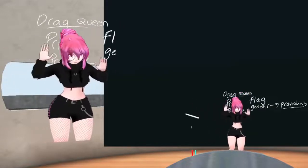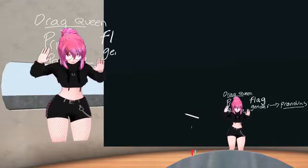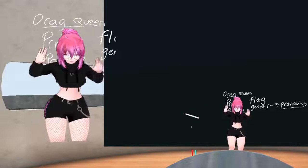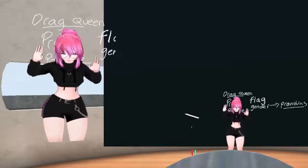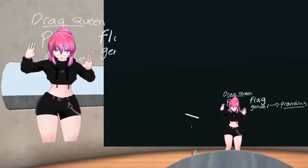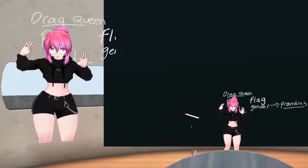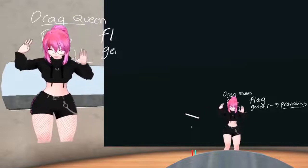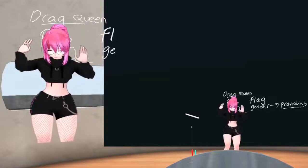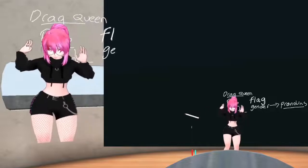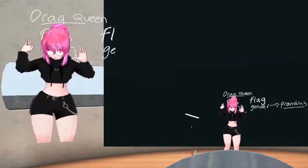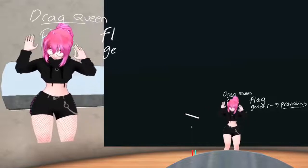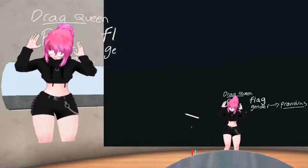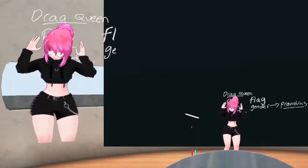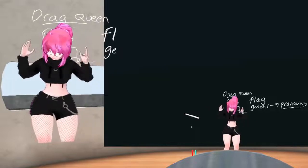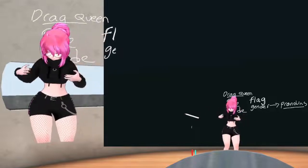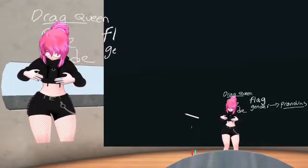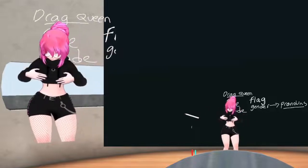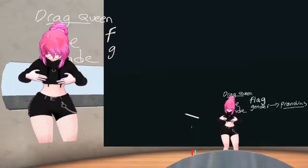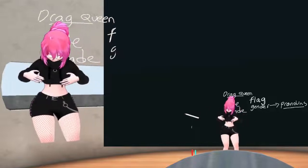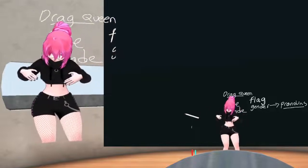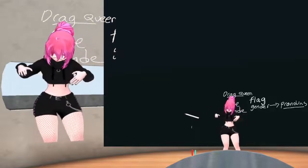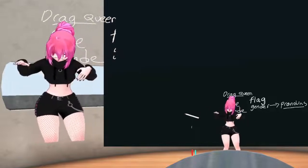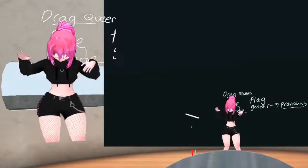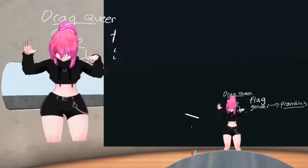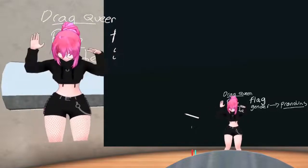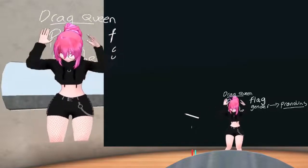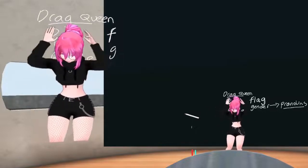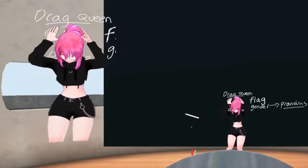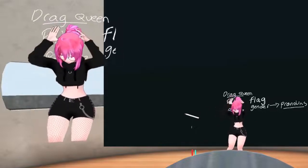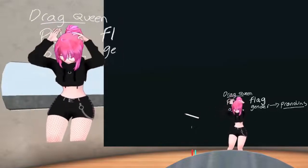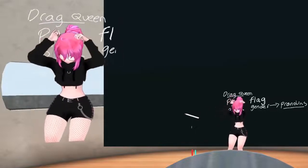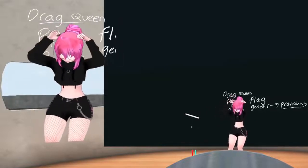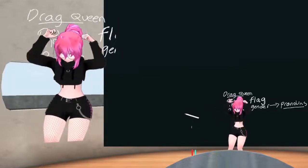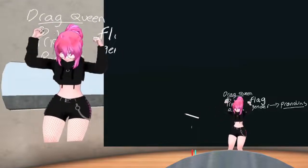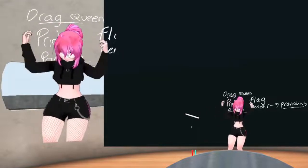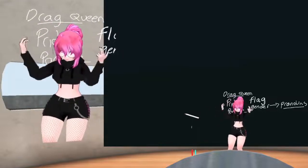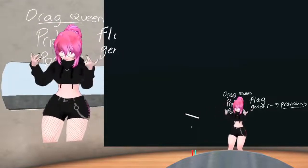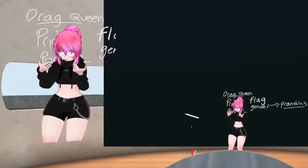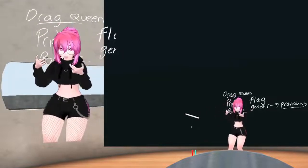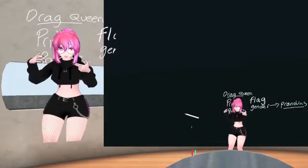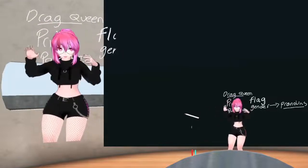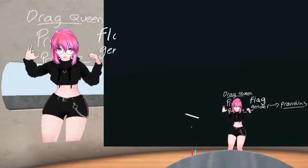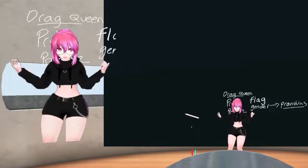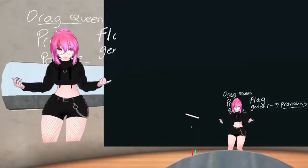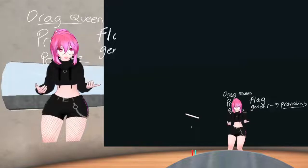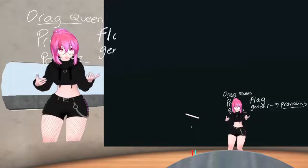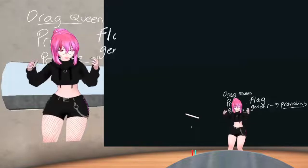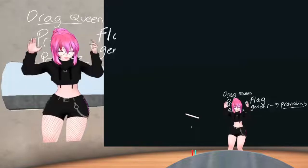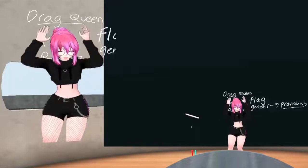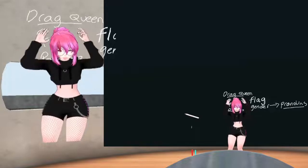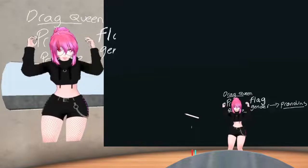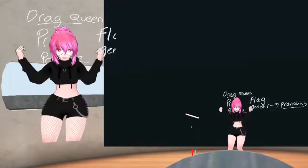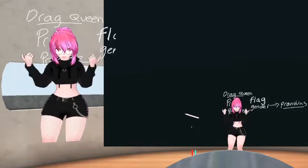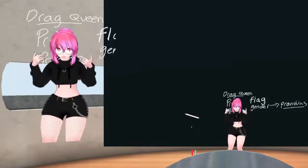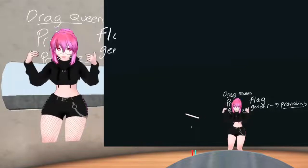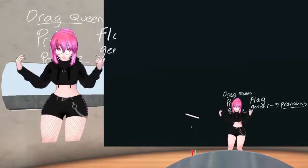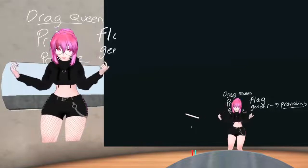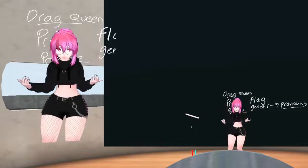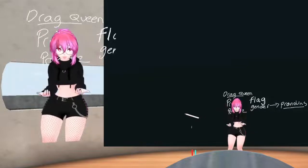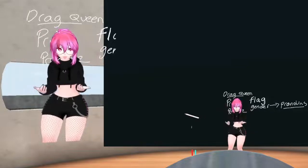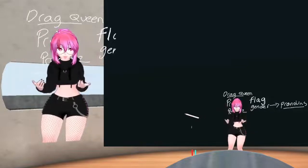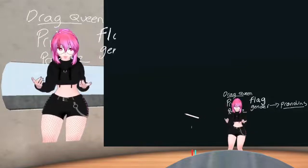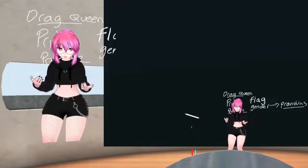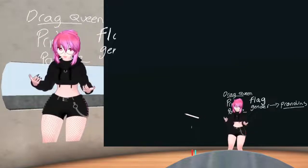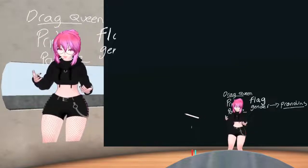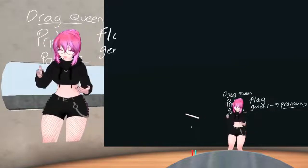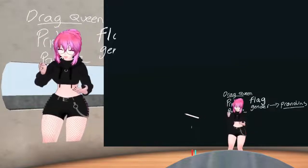one right now, but I think for me personally, when I think of drag queens, I imagine like the really big fluffy wigs that are often really curly